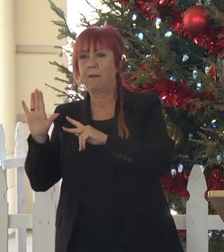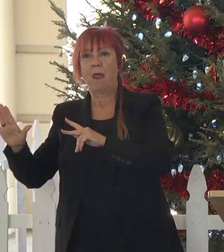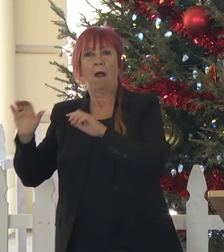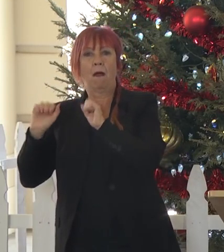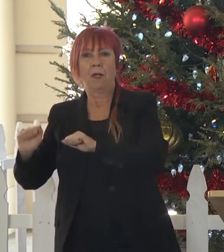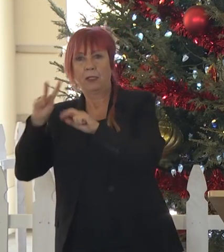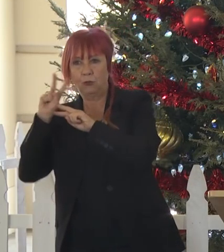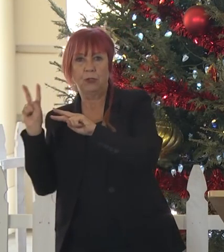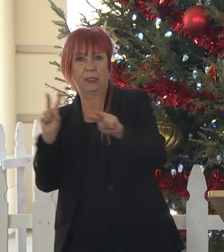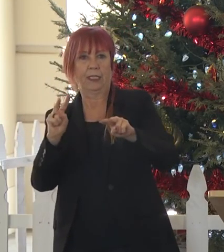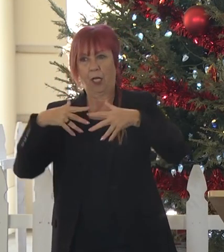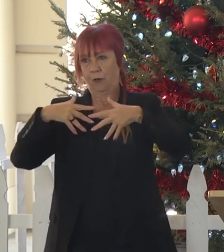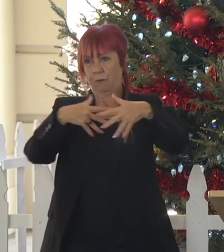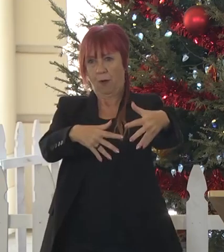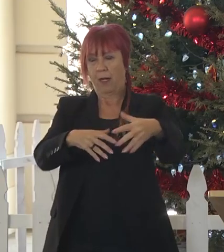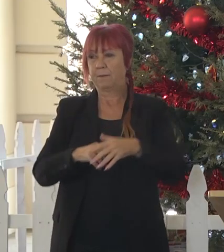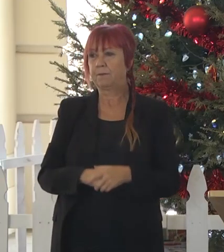the parade.